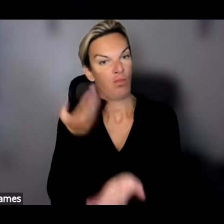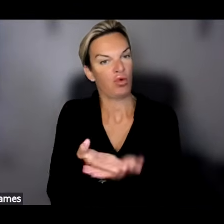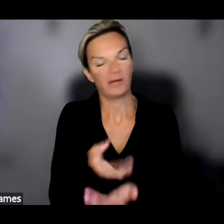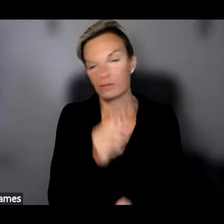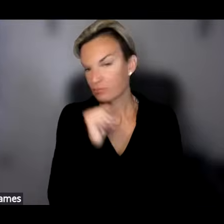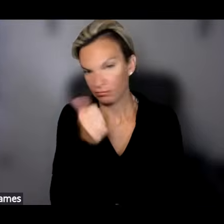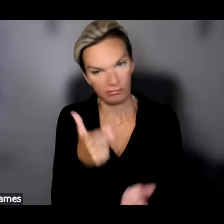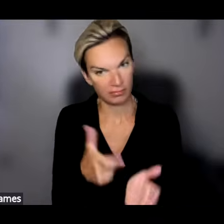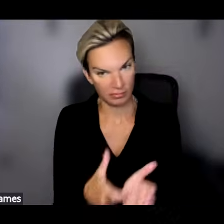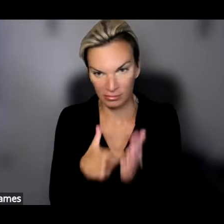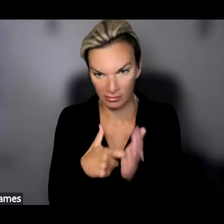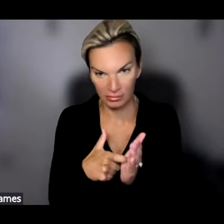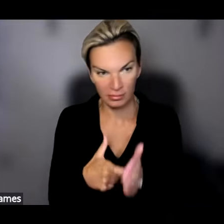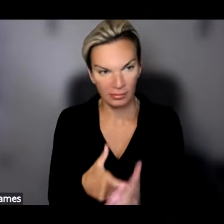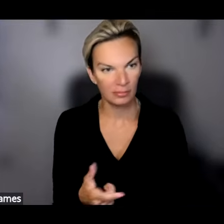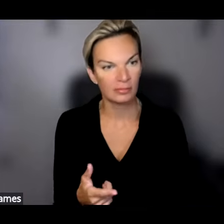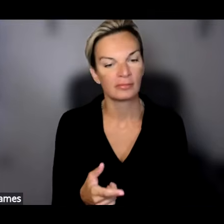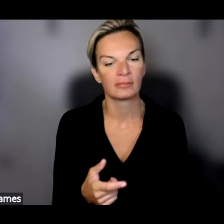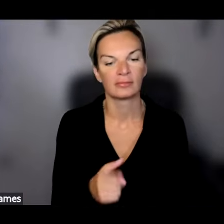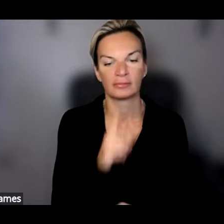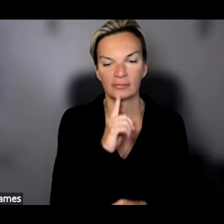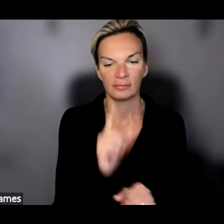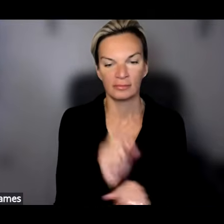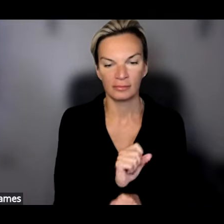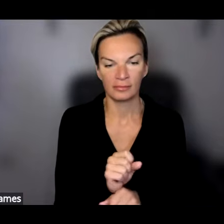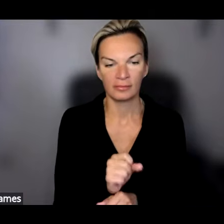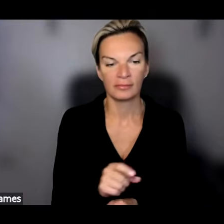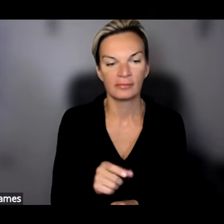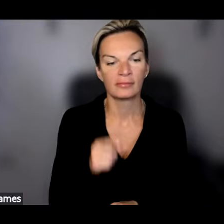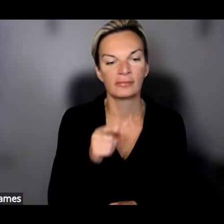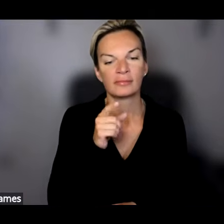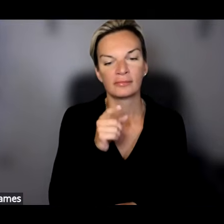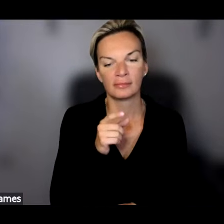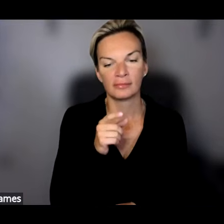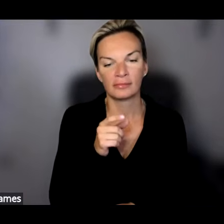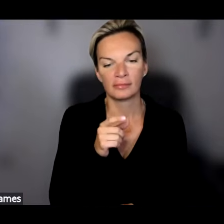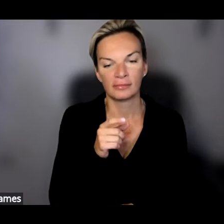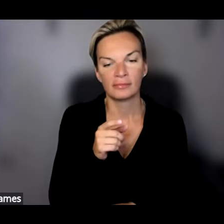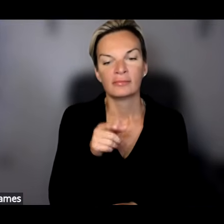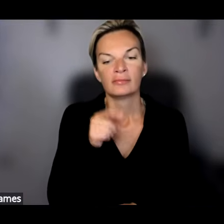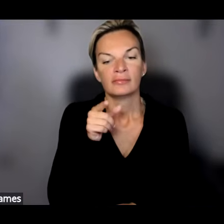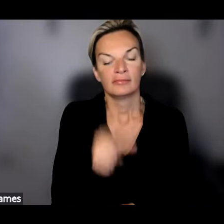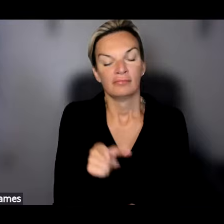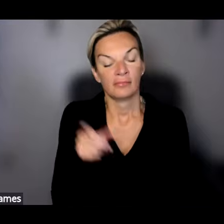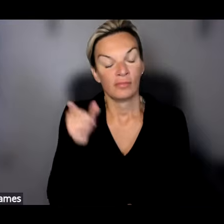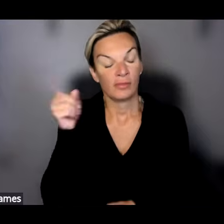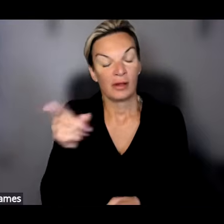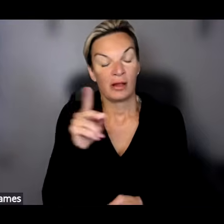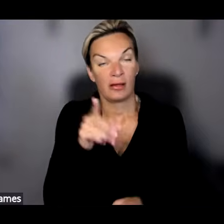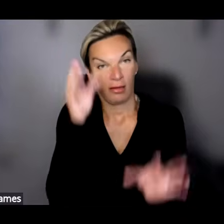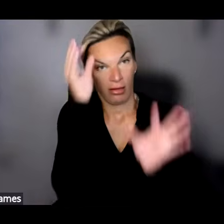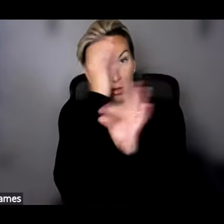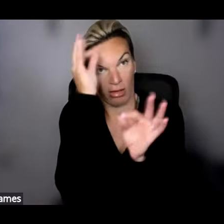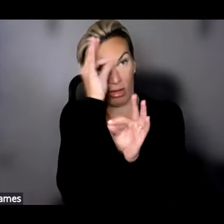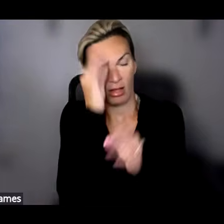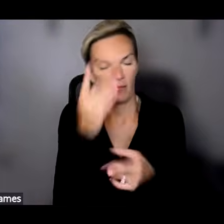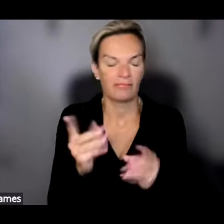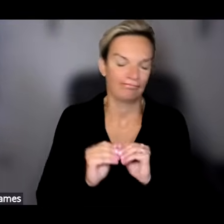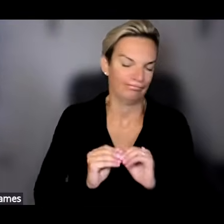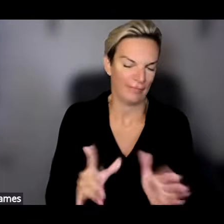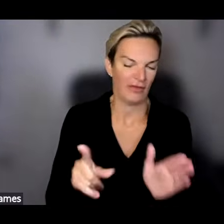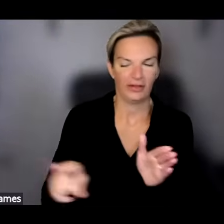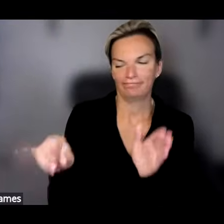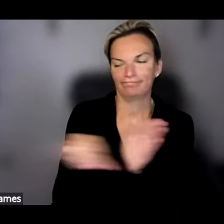Bishop does not understand what conduct this language refers to. The Bureau of Elections communicated directly with